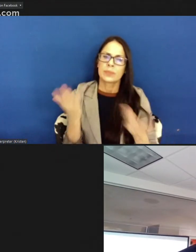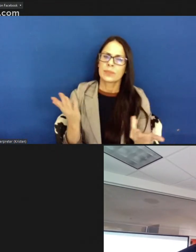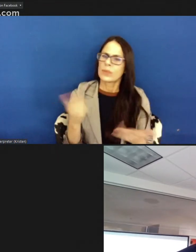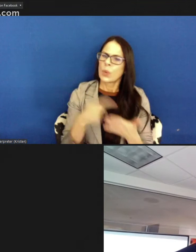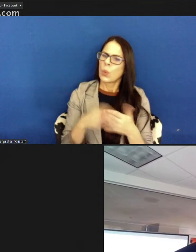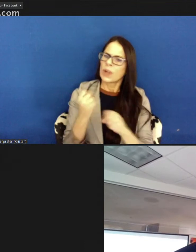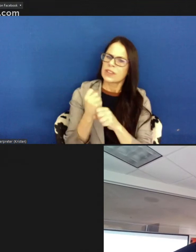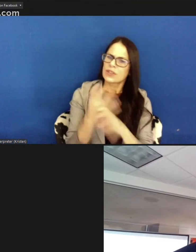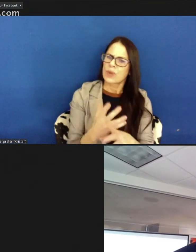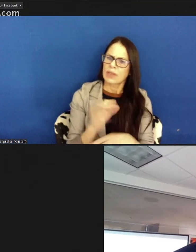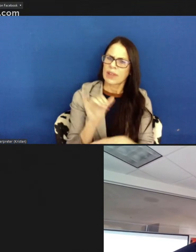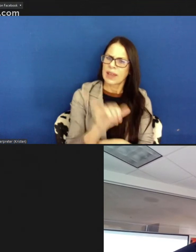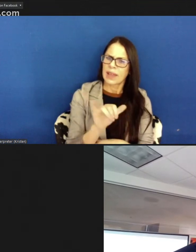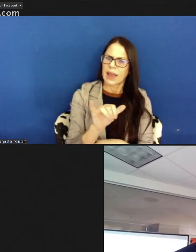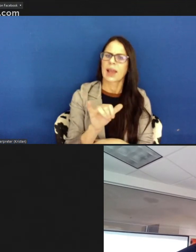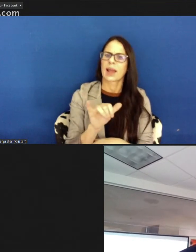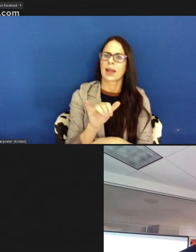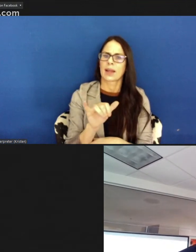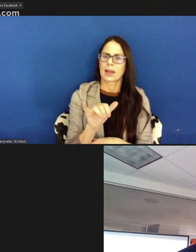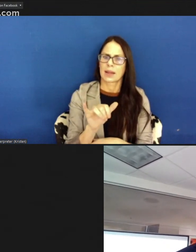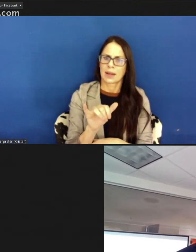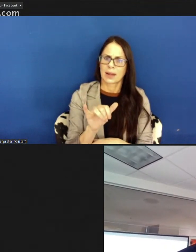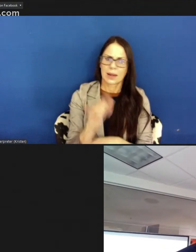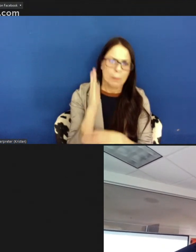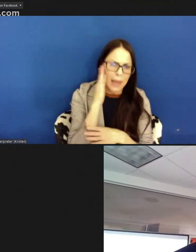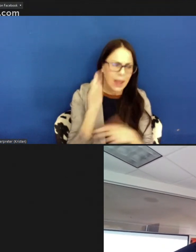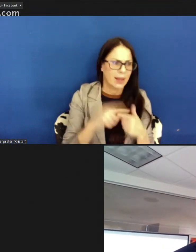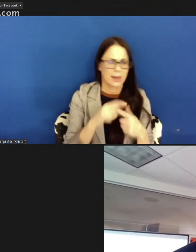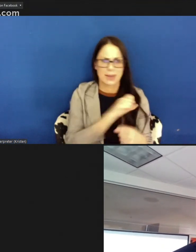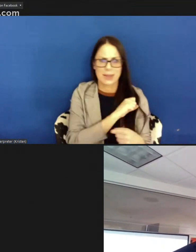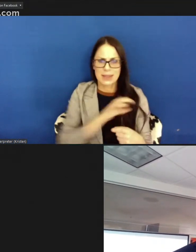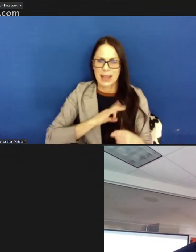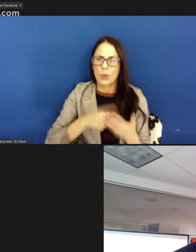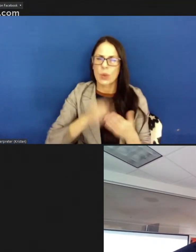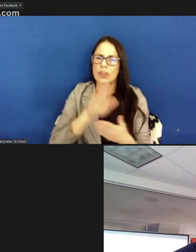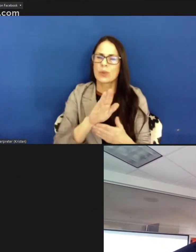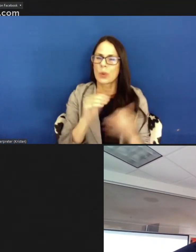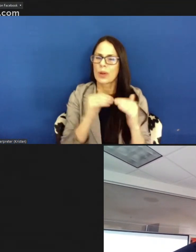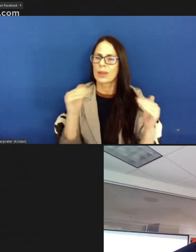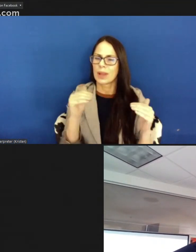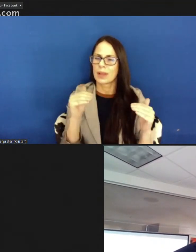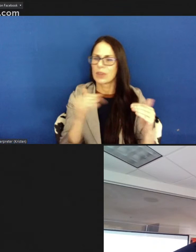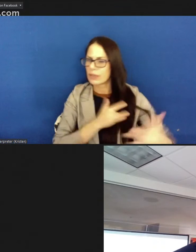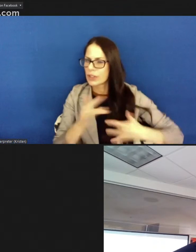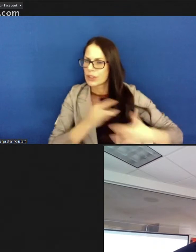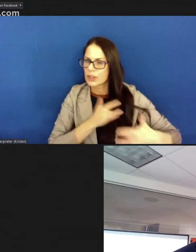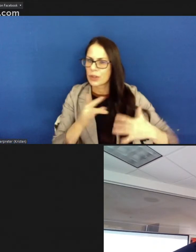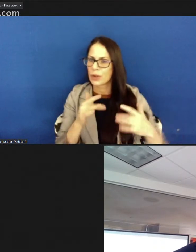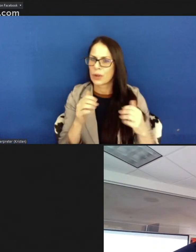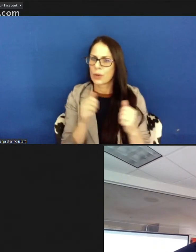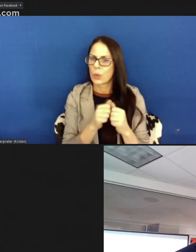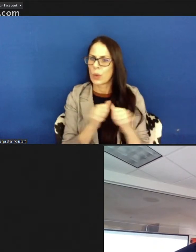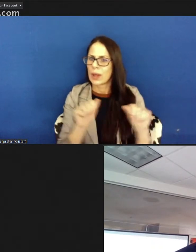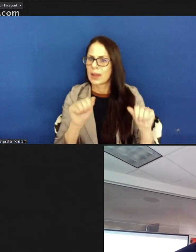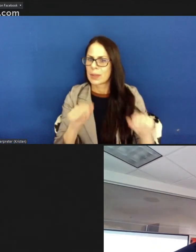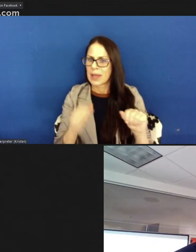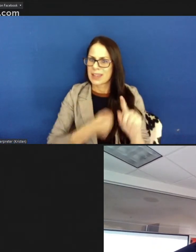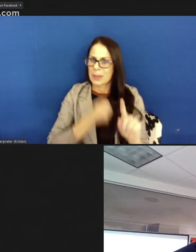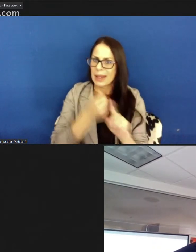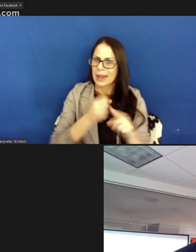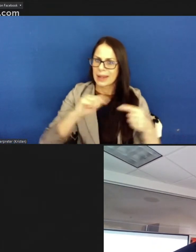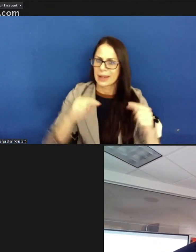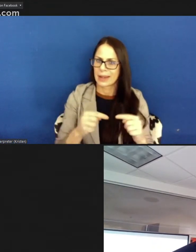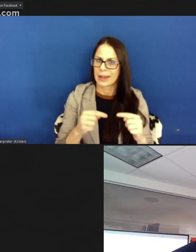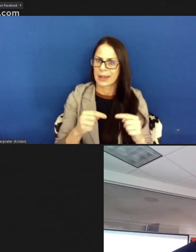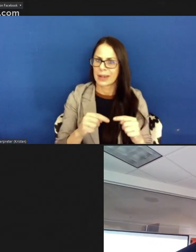even as you've added beds and staffing, and what's your level of concern of hospital capacity being hit for factors outside of COVID? Thanks.